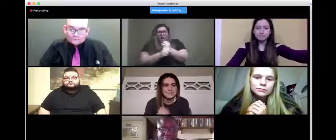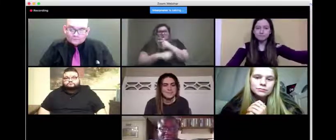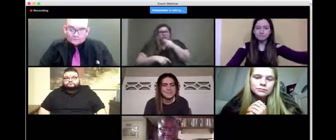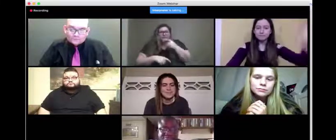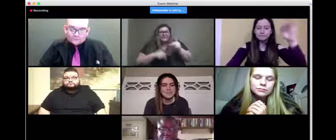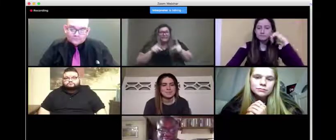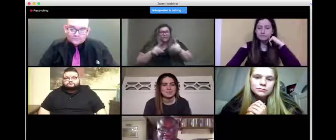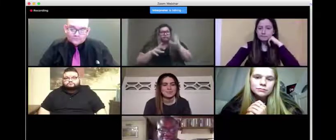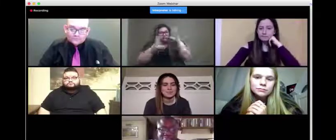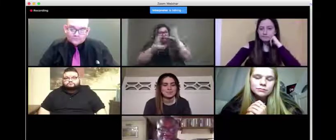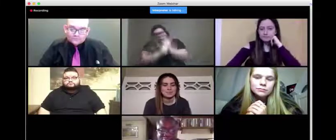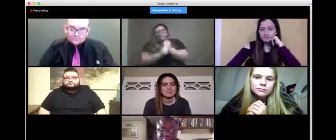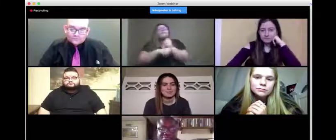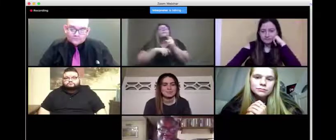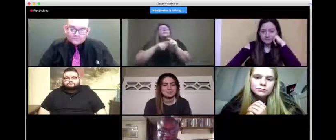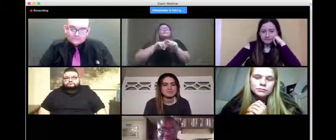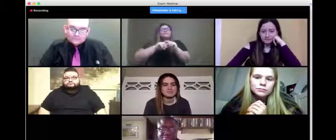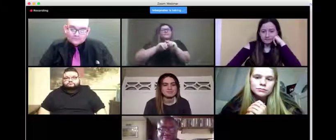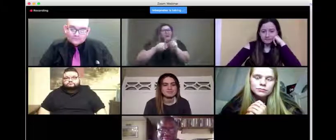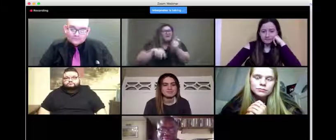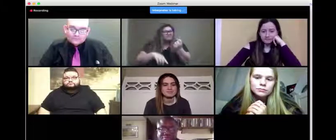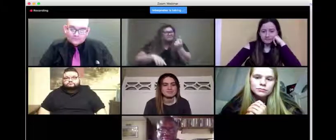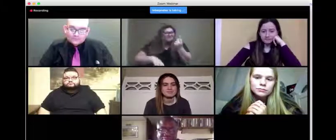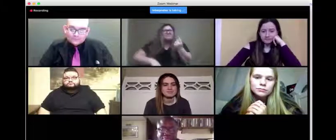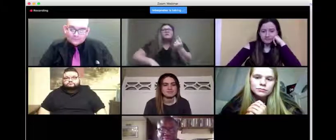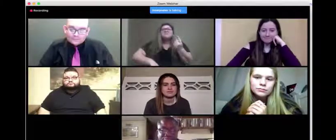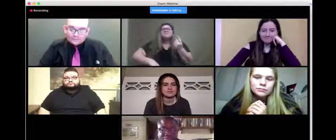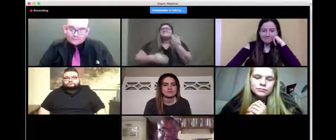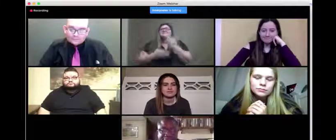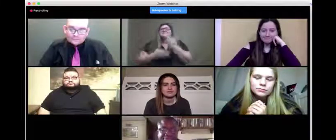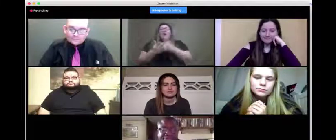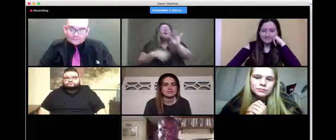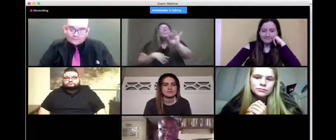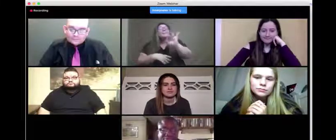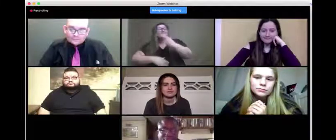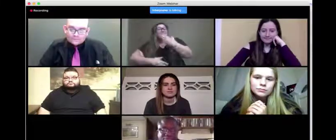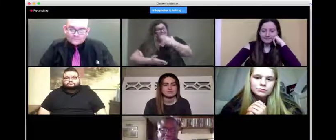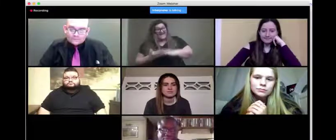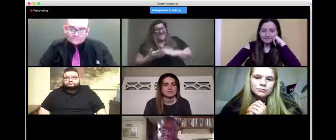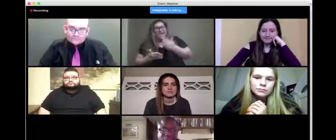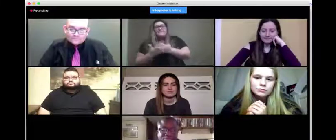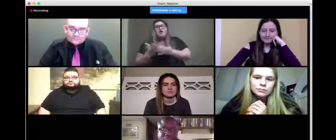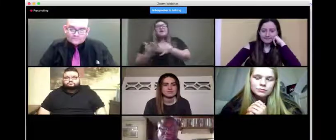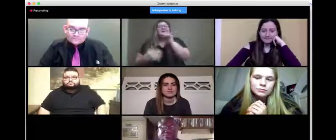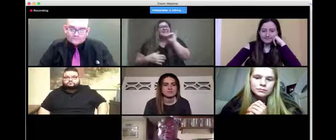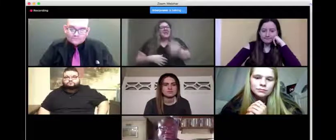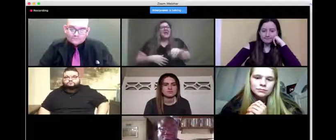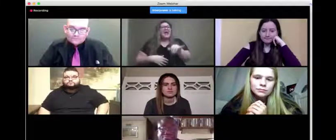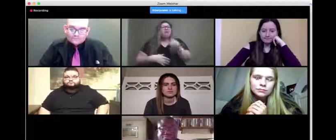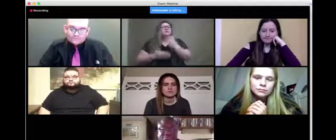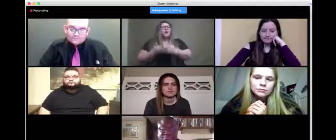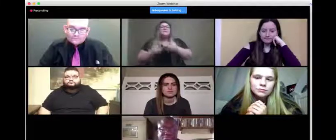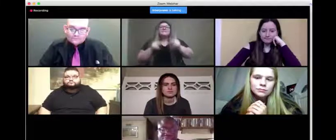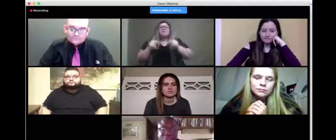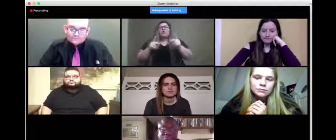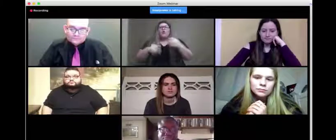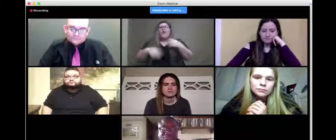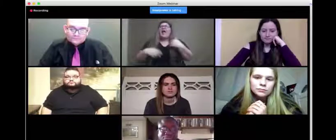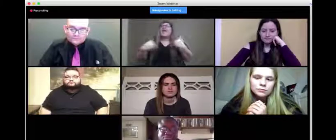it? Some of the bad part is that some people have they use different signs